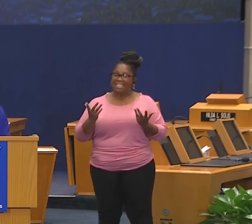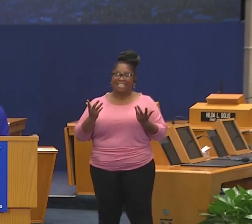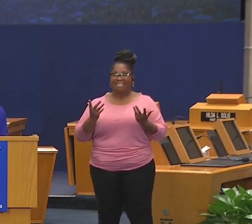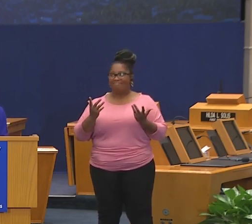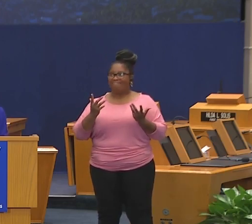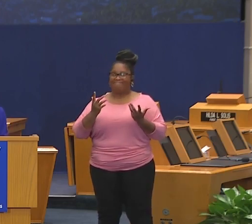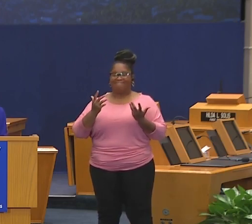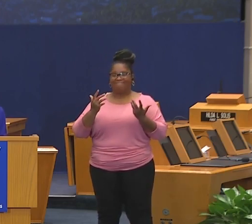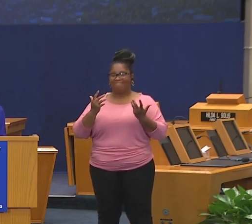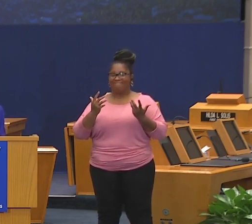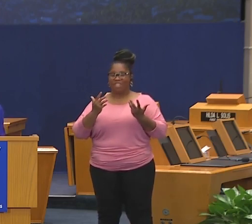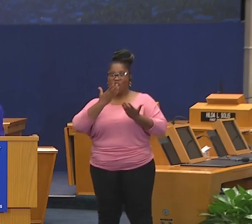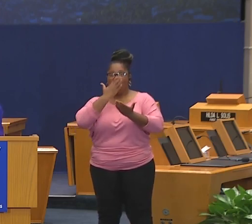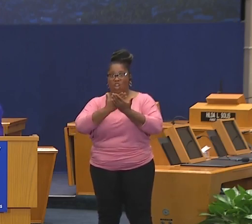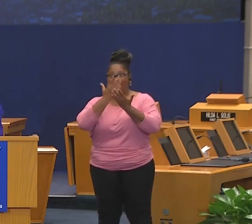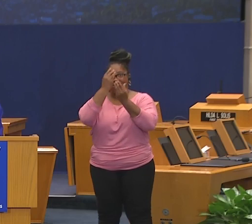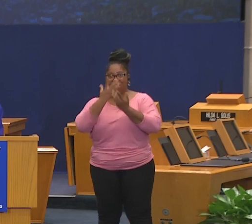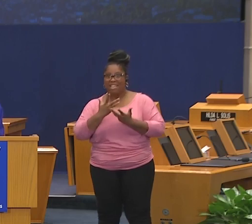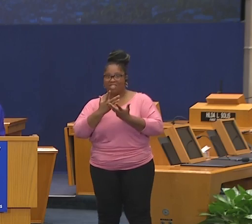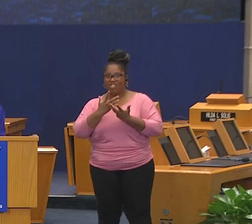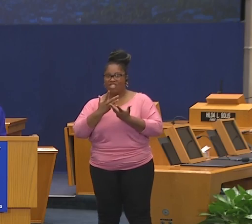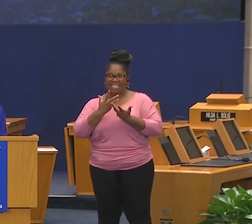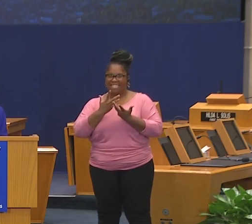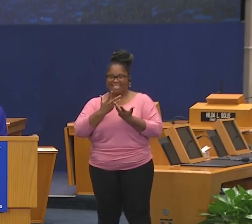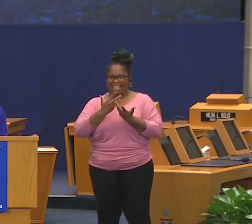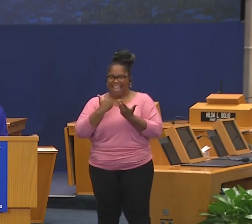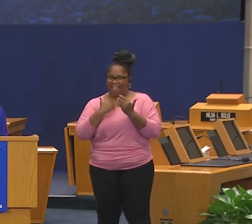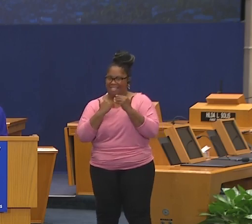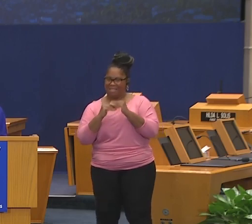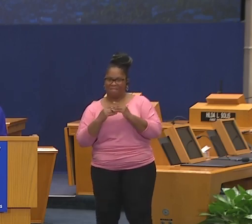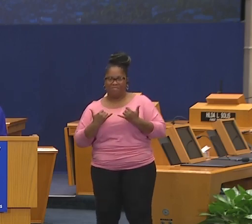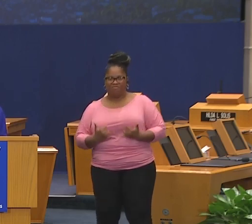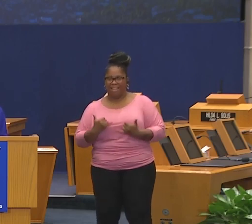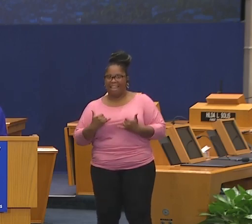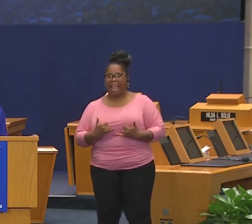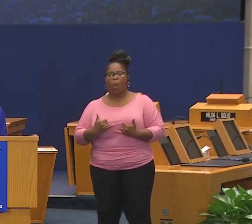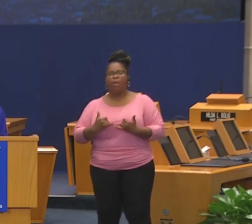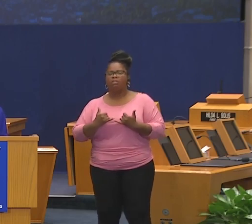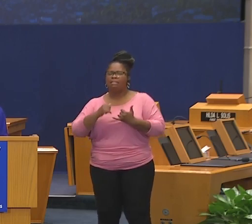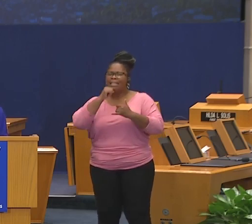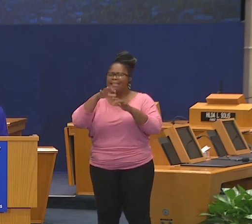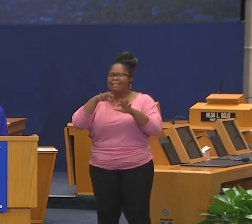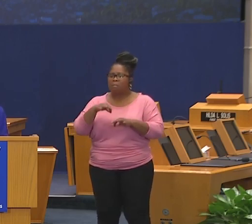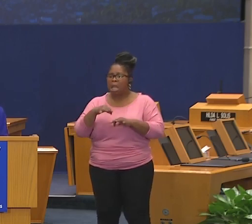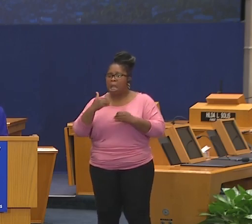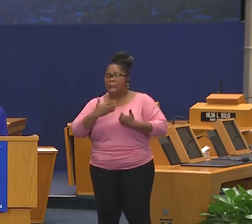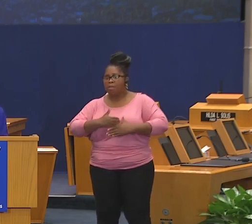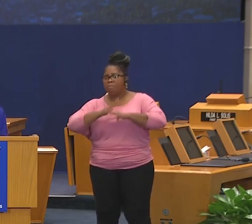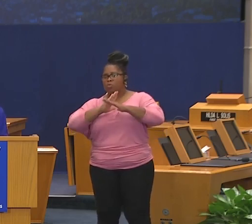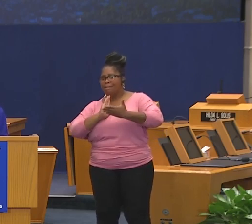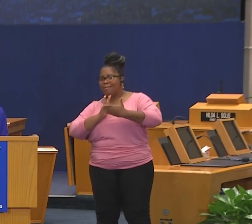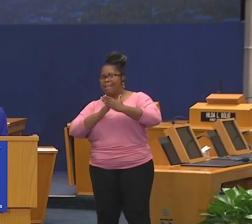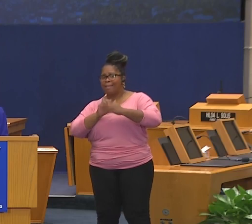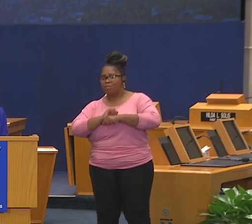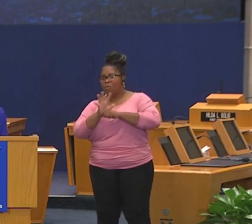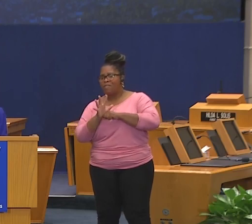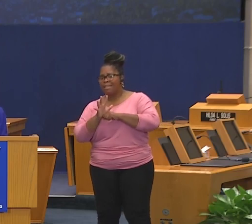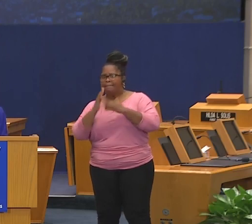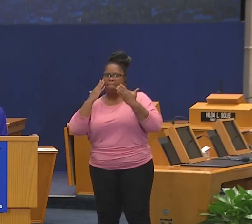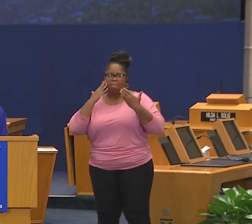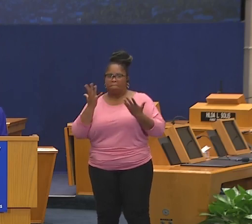information yet, it doesn't even tell us if a person has developed immunity to COVID-19. What it does do is it gives